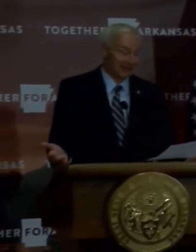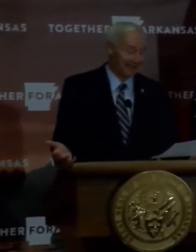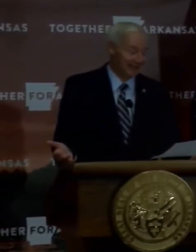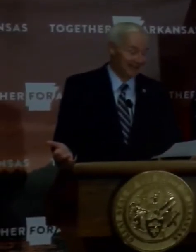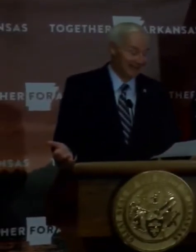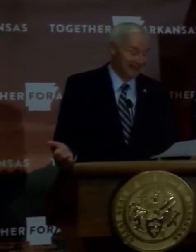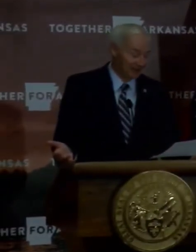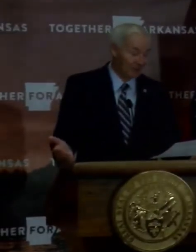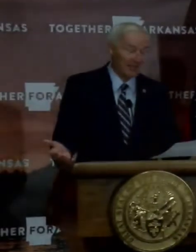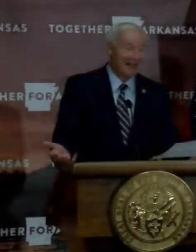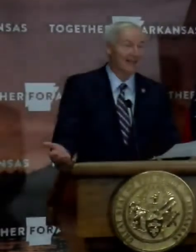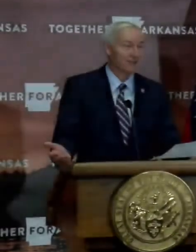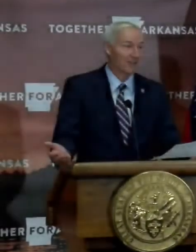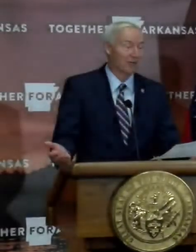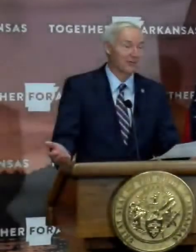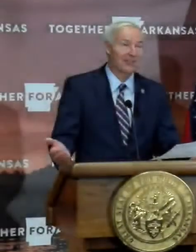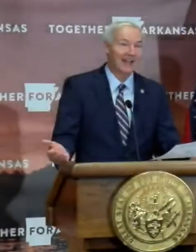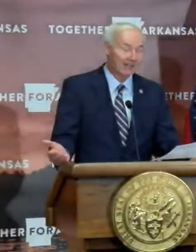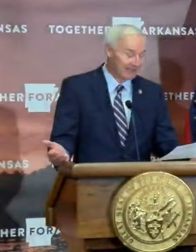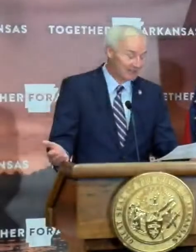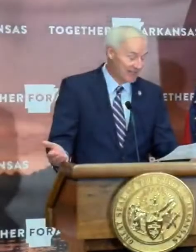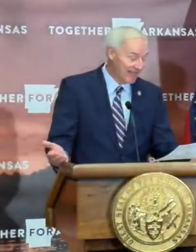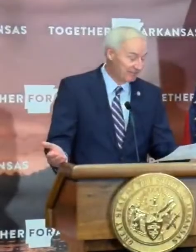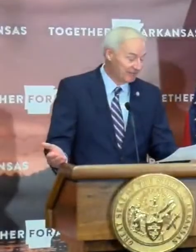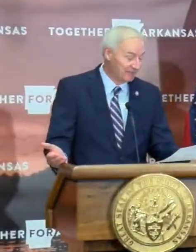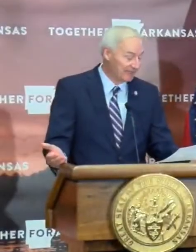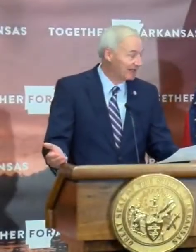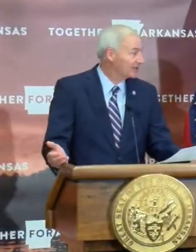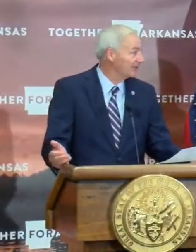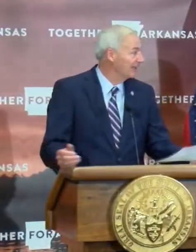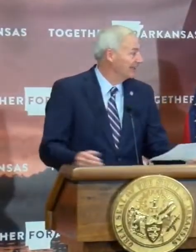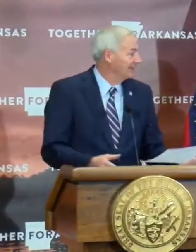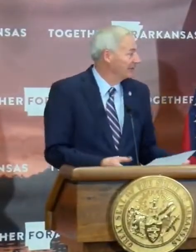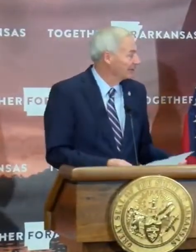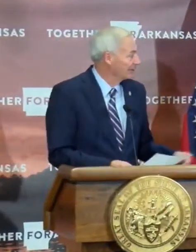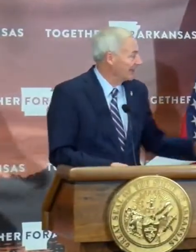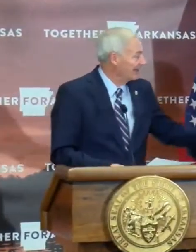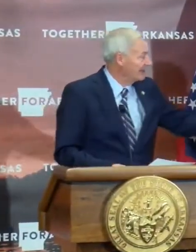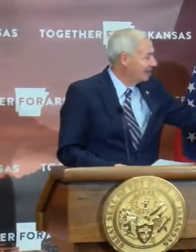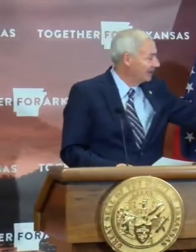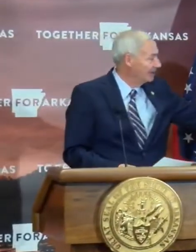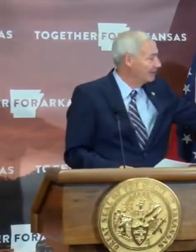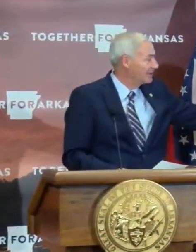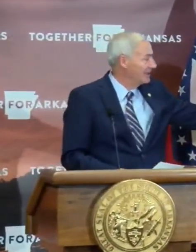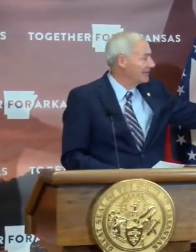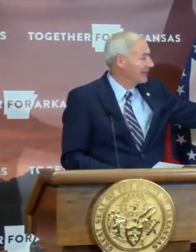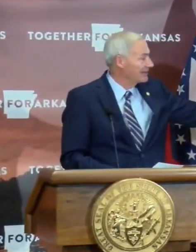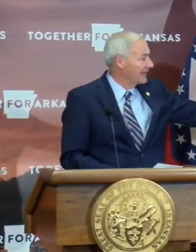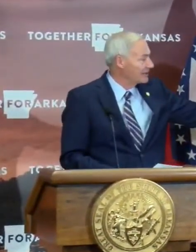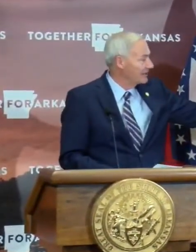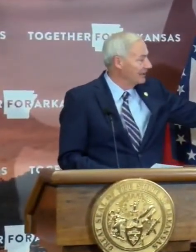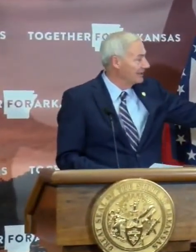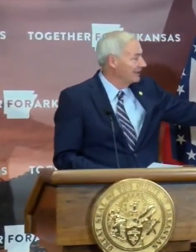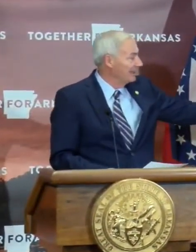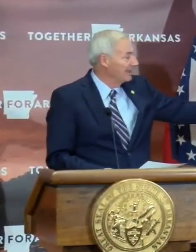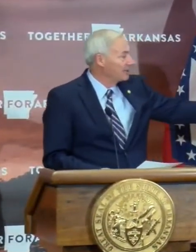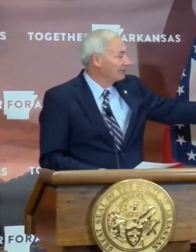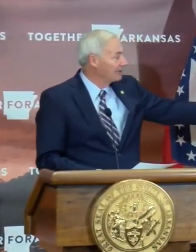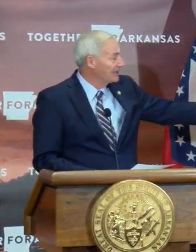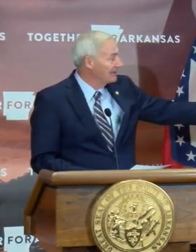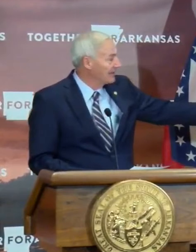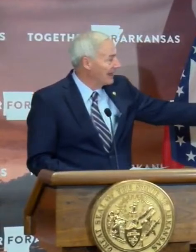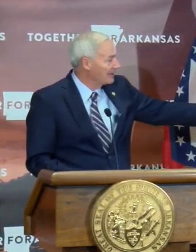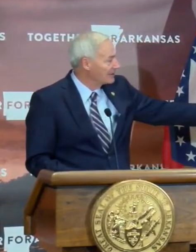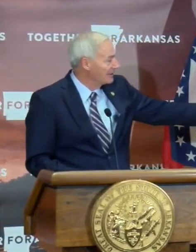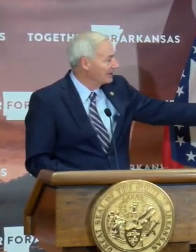cases than that. And of course I asked the question, how can this happen? Because if you look down here, you see that our testing is